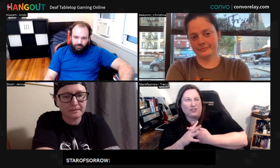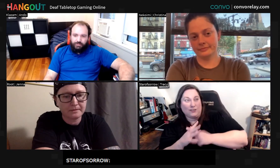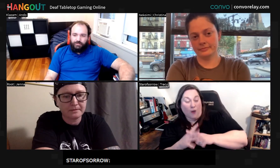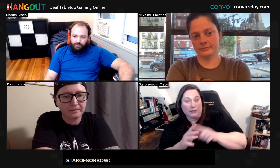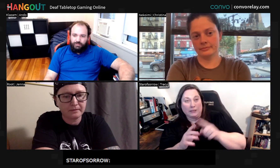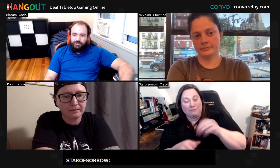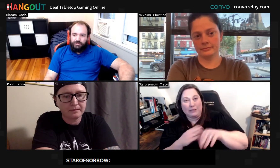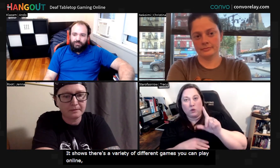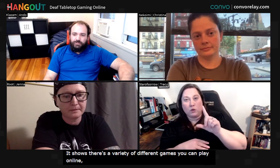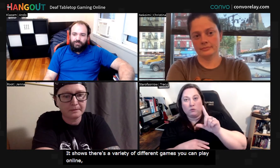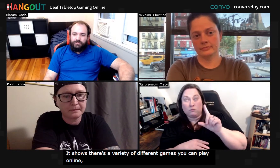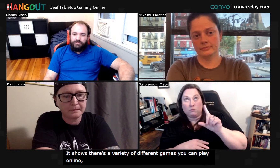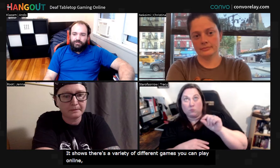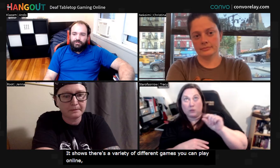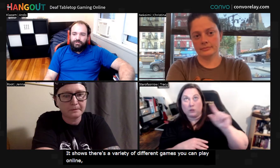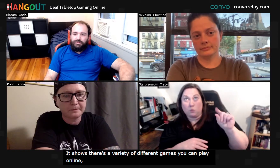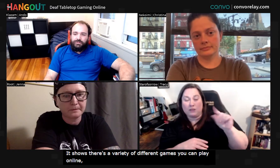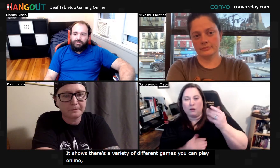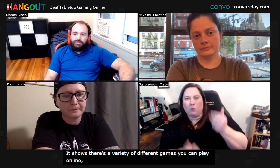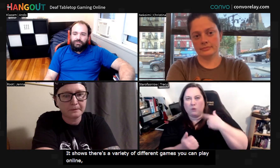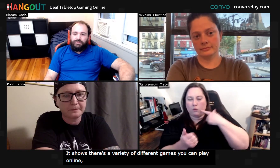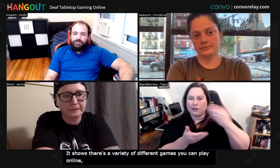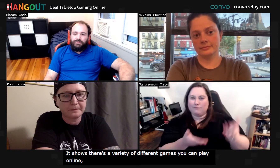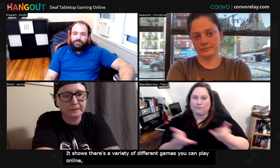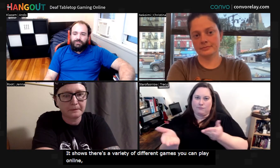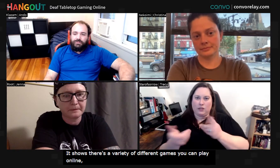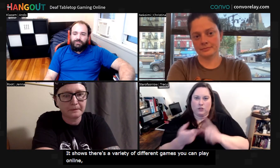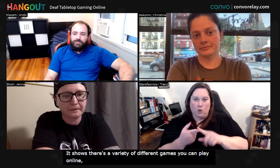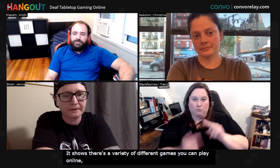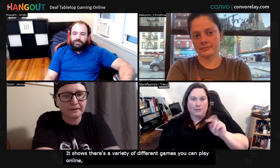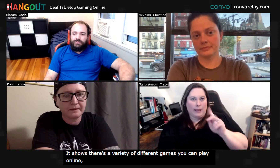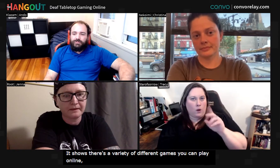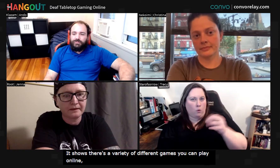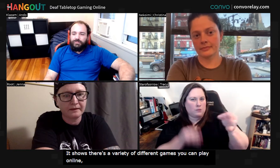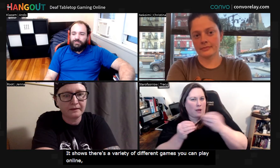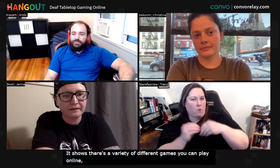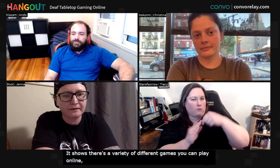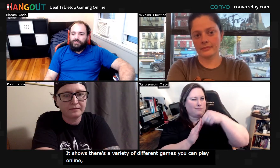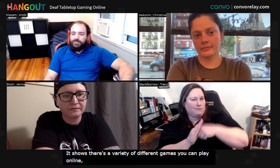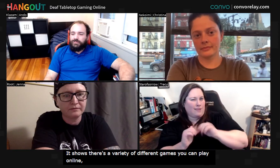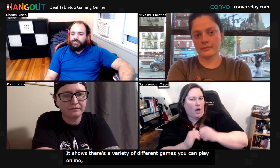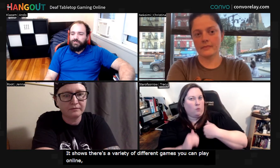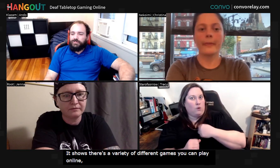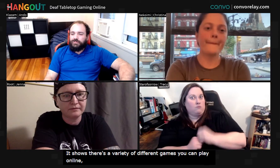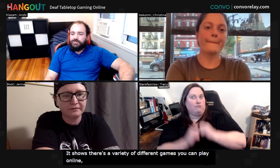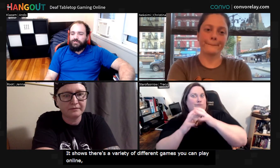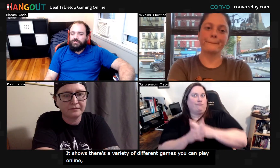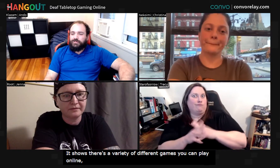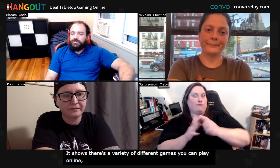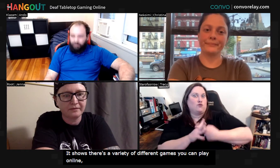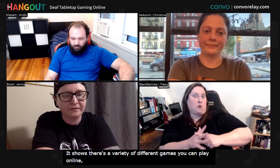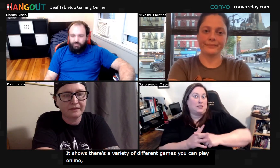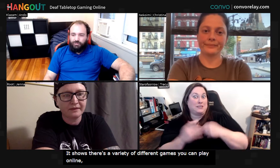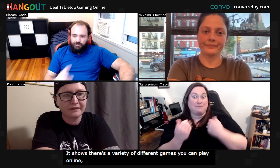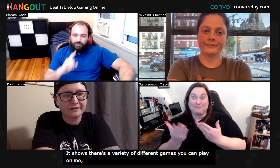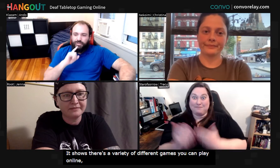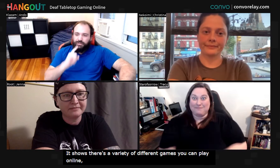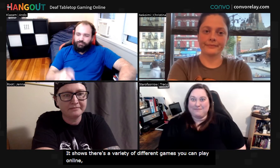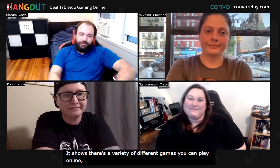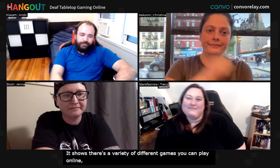going to be focused more online. I started probably in about 2020, which I'll turn it over to Nico to explain how we really